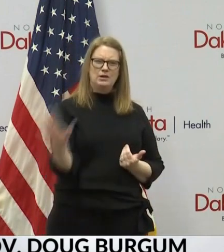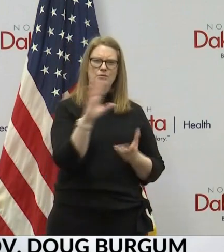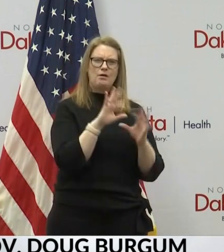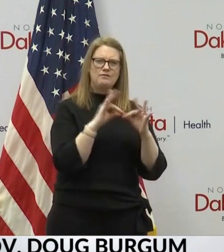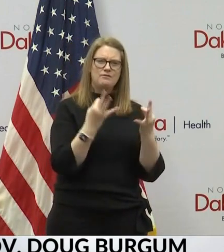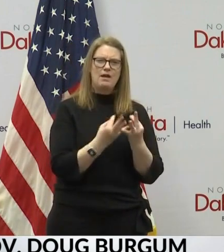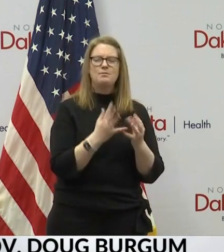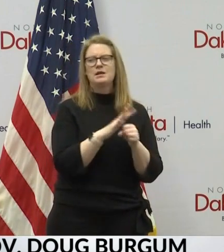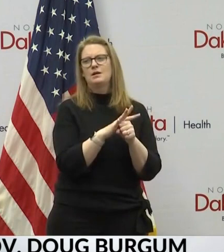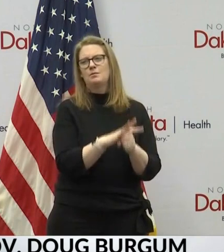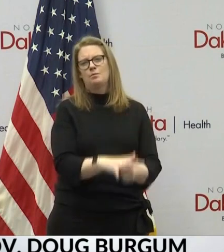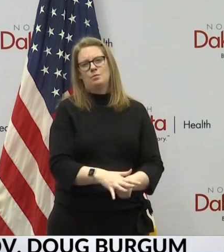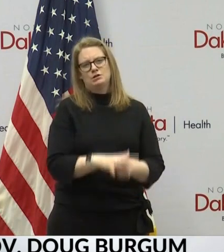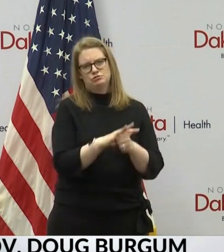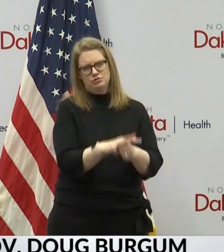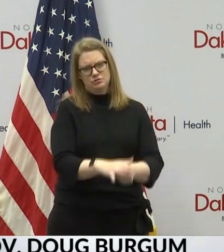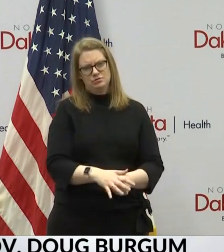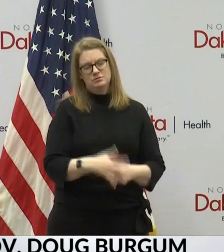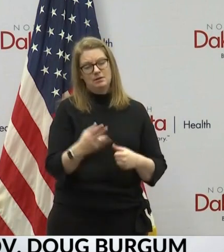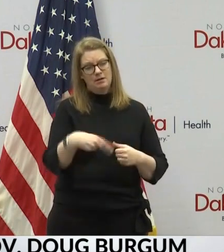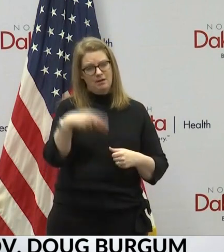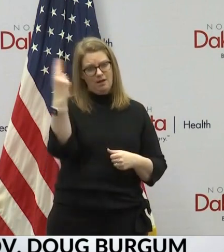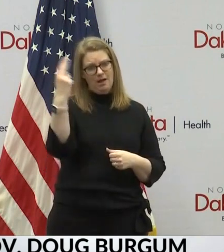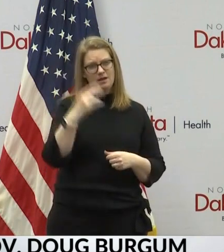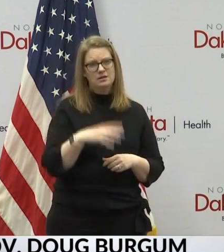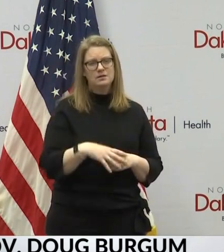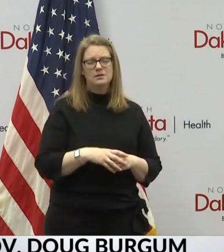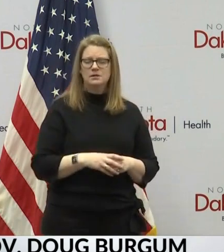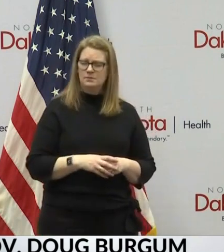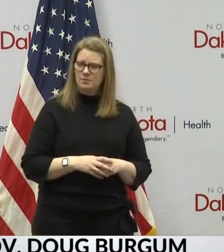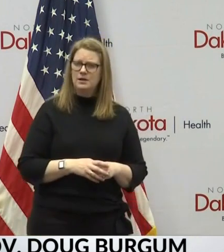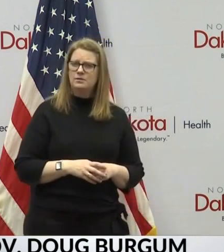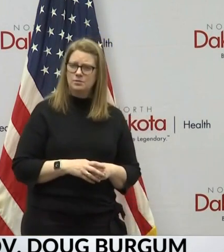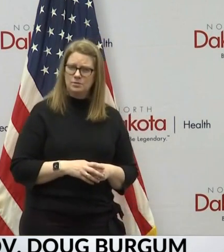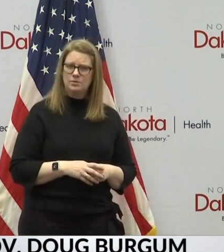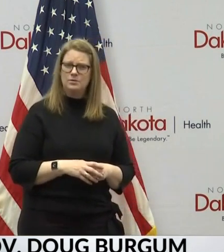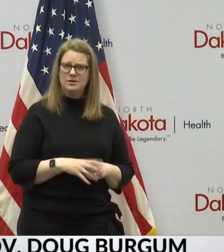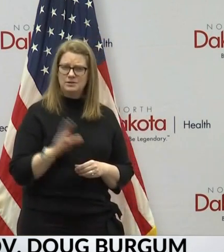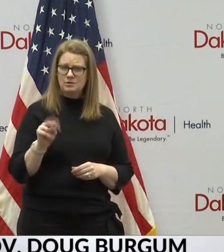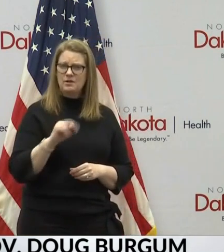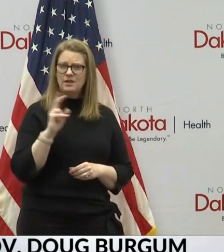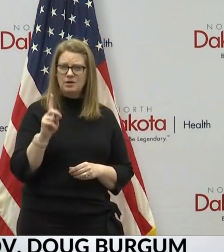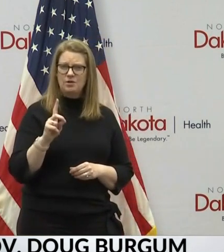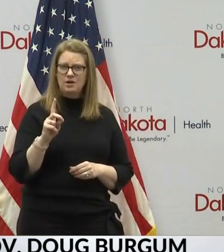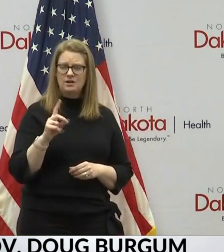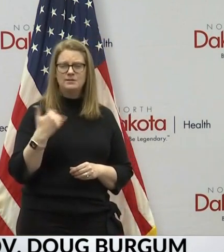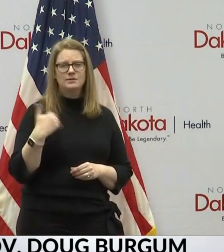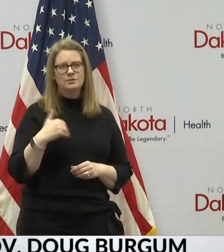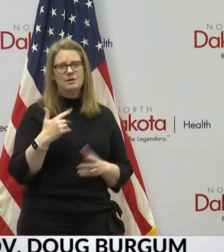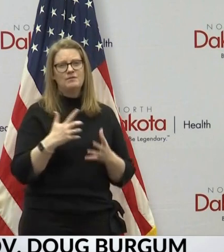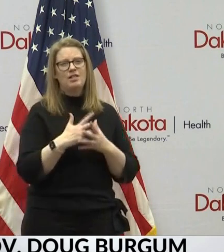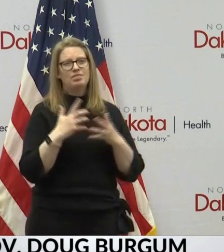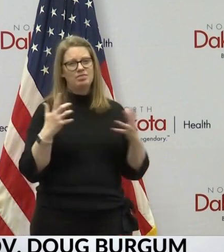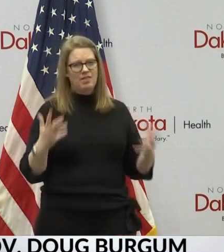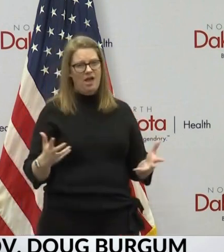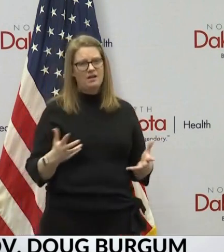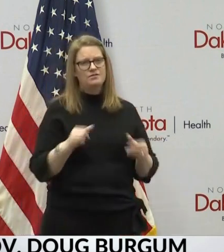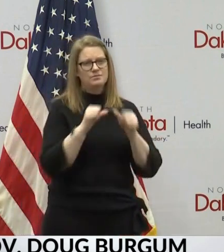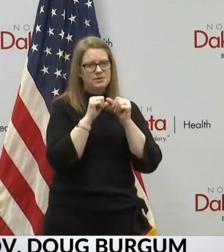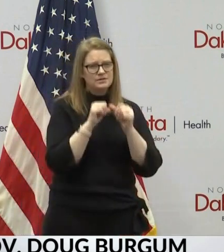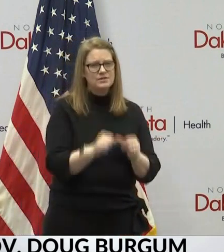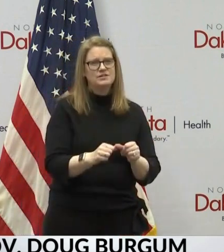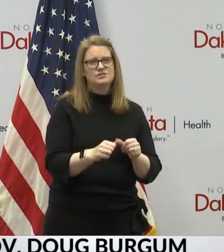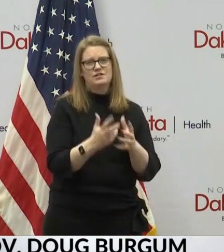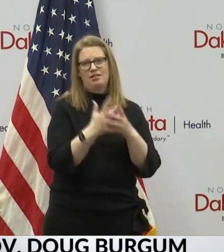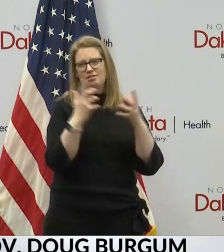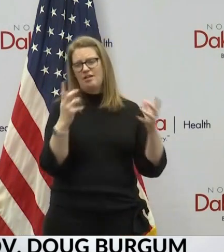faced before. But as we know that North Dakota, our heritage across all our cultures, is rich in perseverance, rich in innovation, we